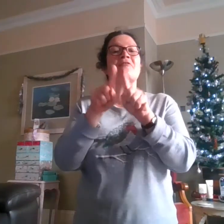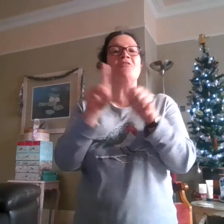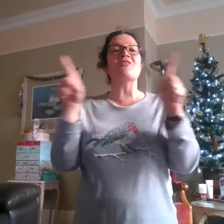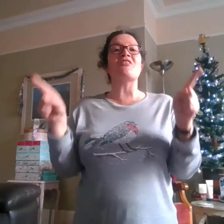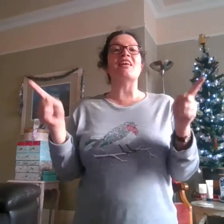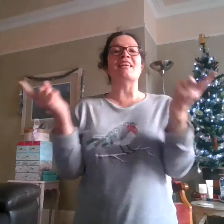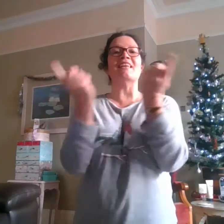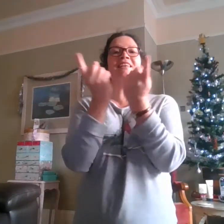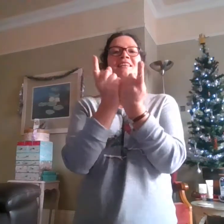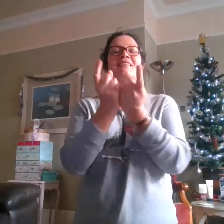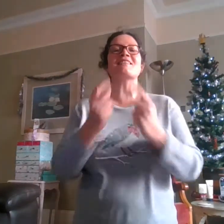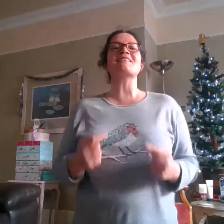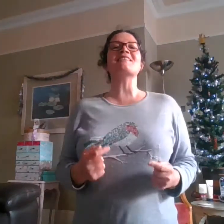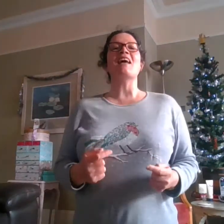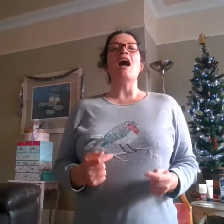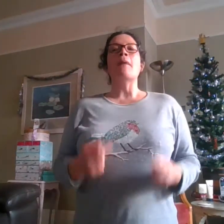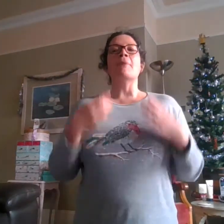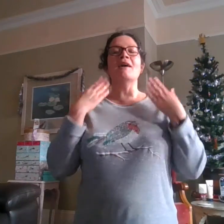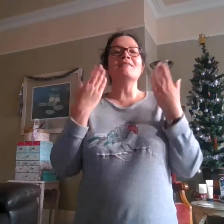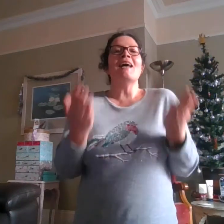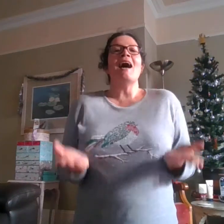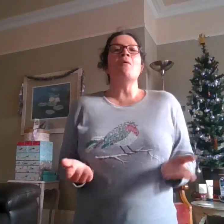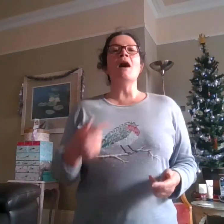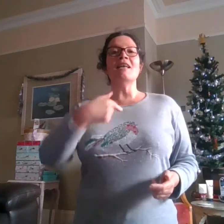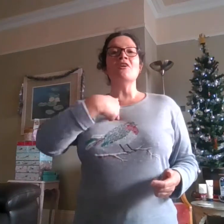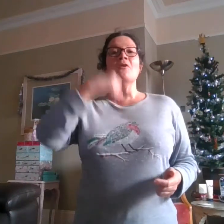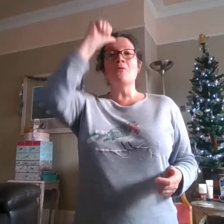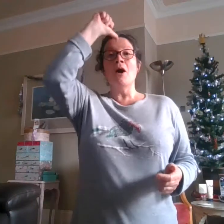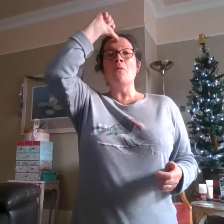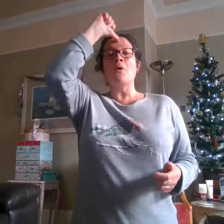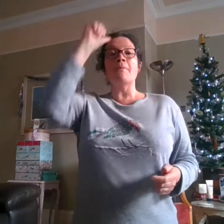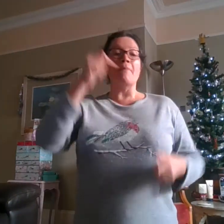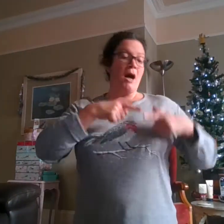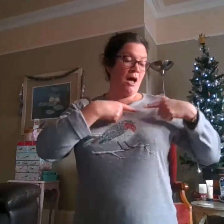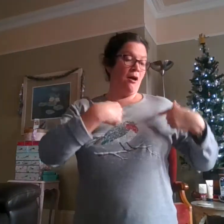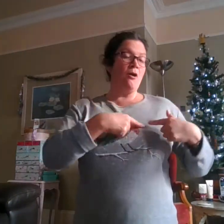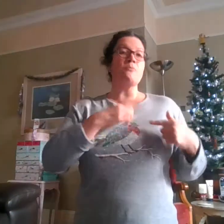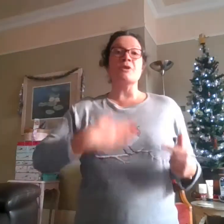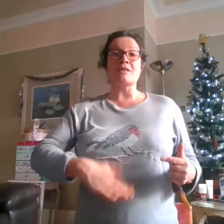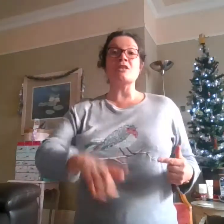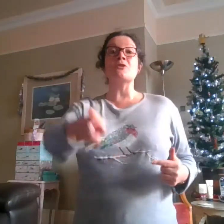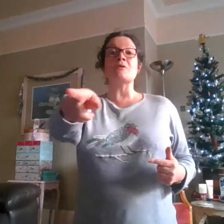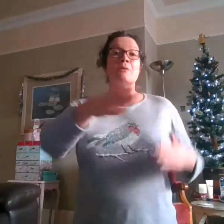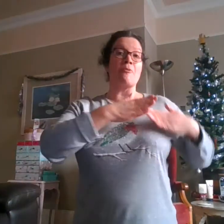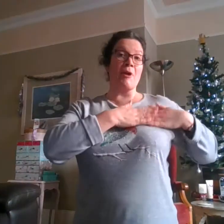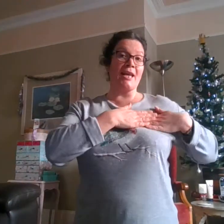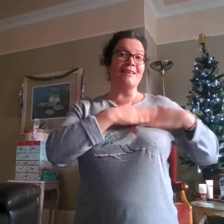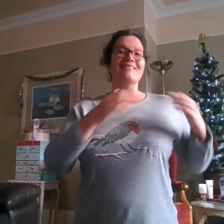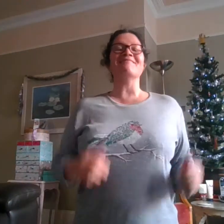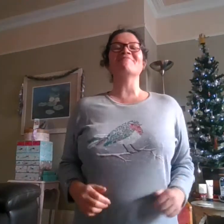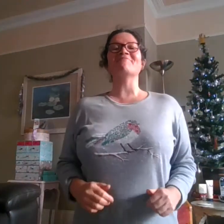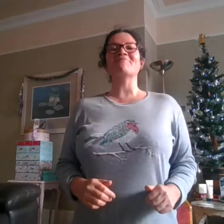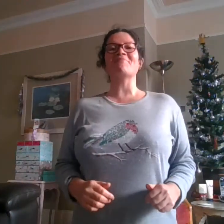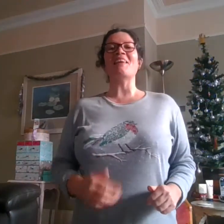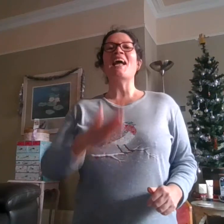different things, but now I know what my heart wants you to bring.